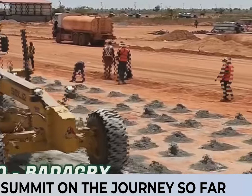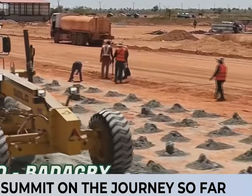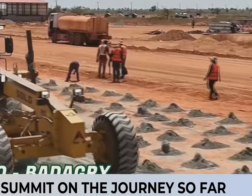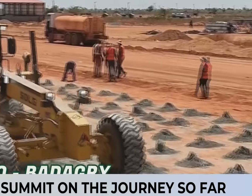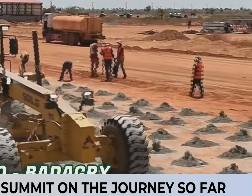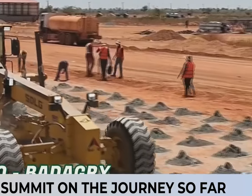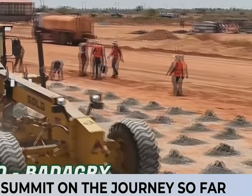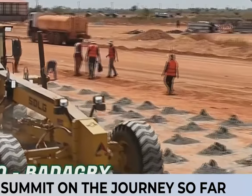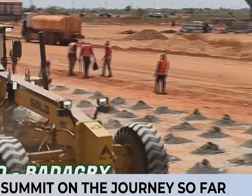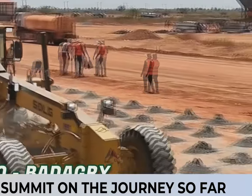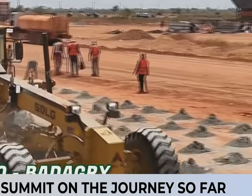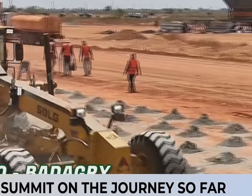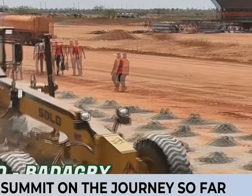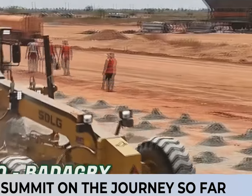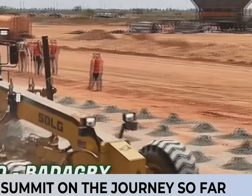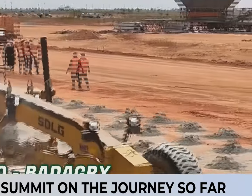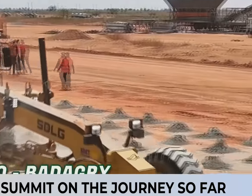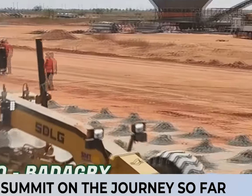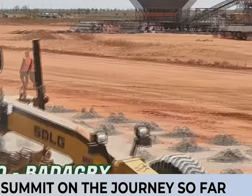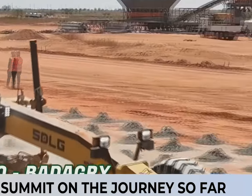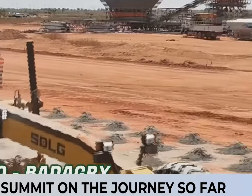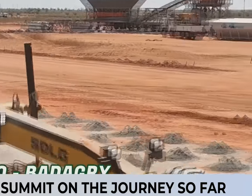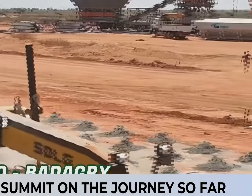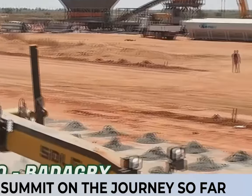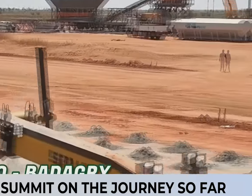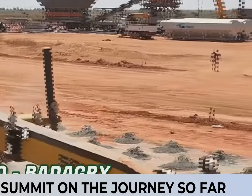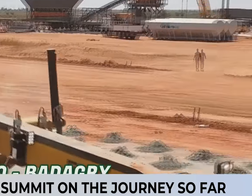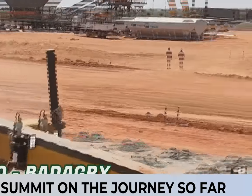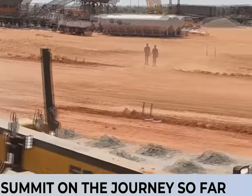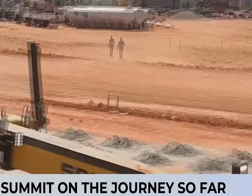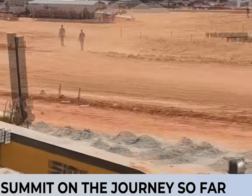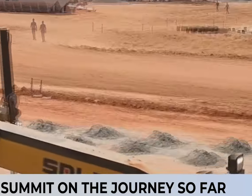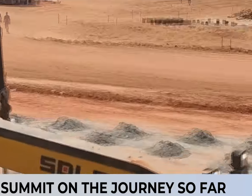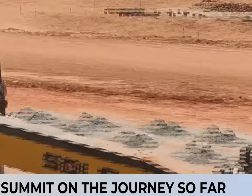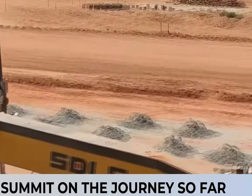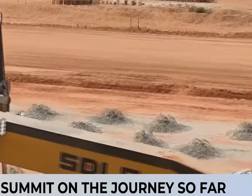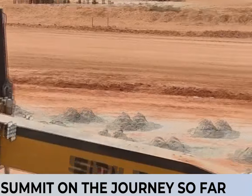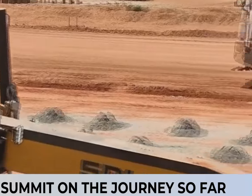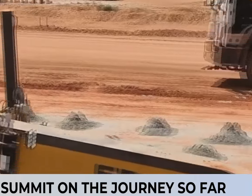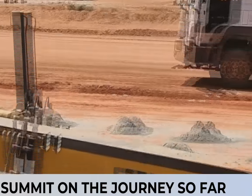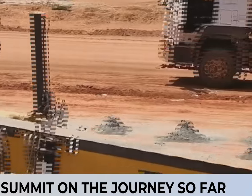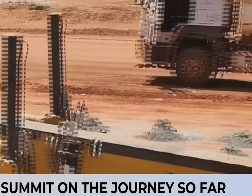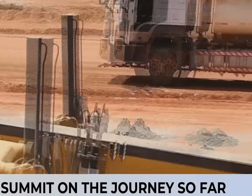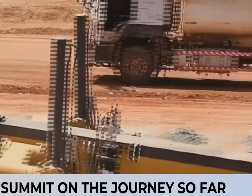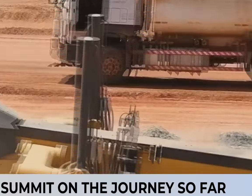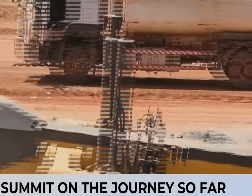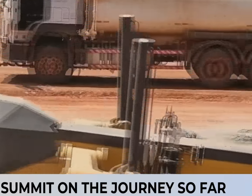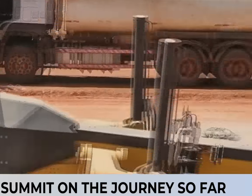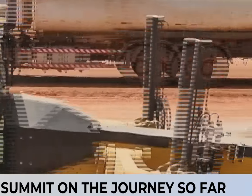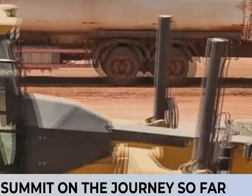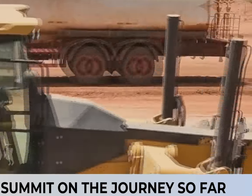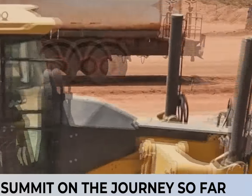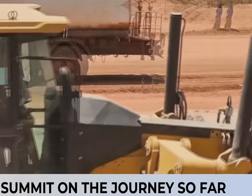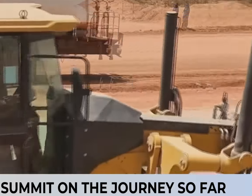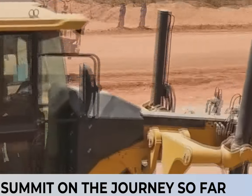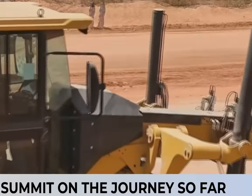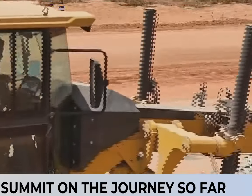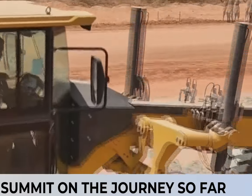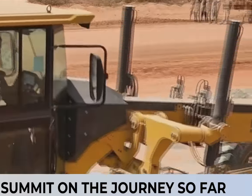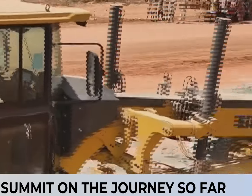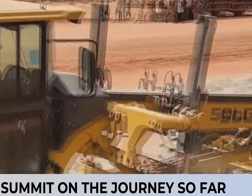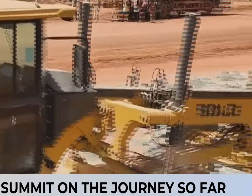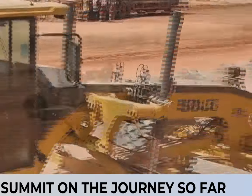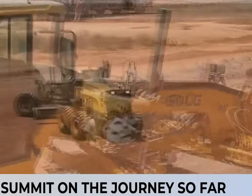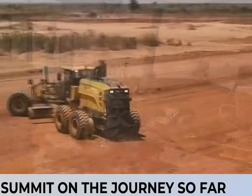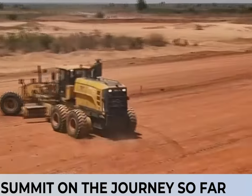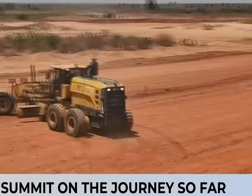in a KB axis. The first carriageway of 3 lanes by 258 kilometers is costing